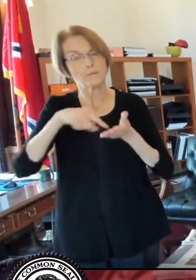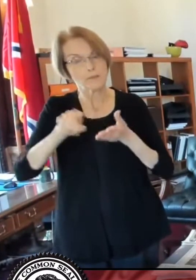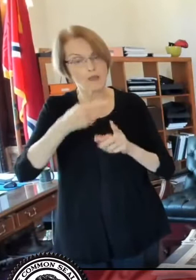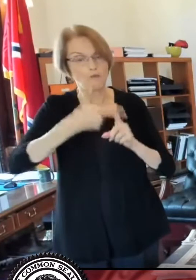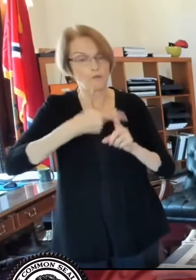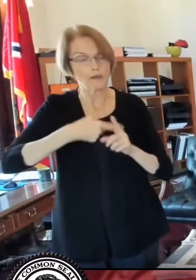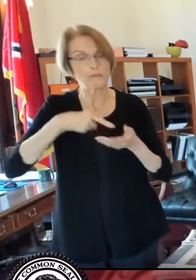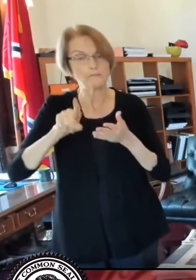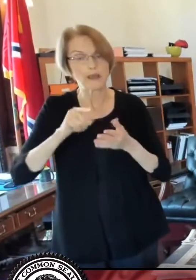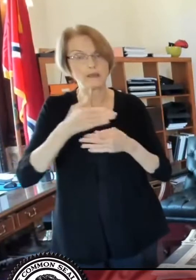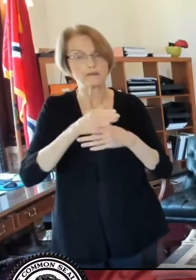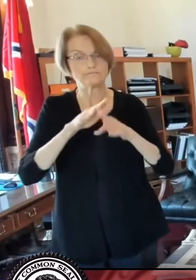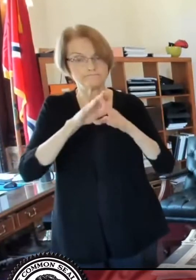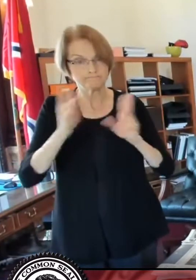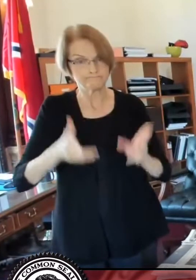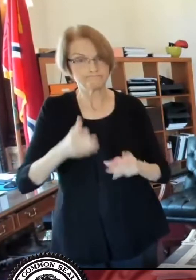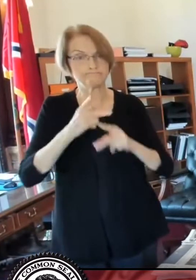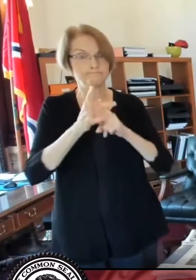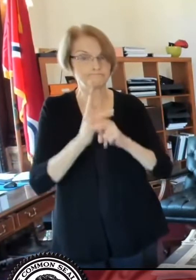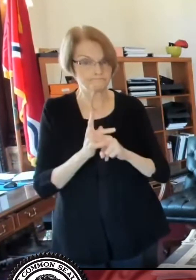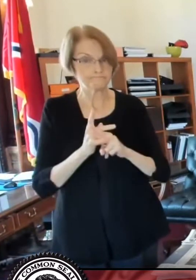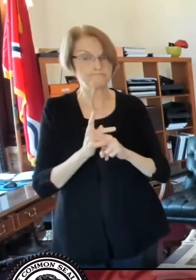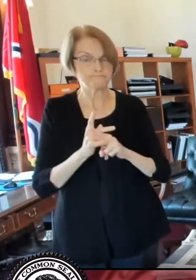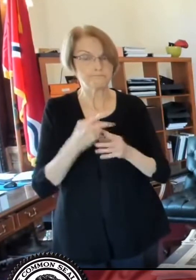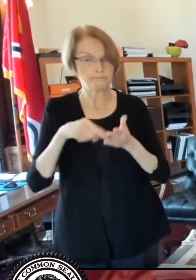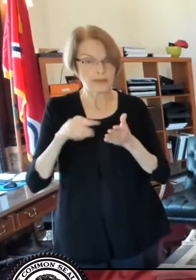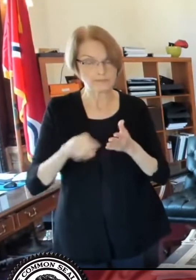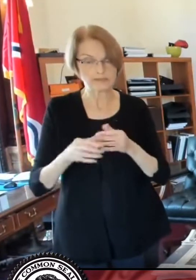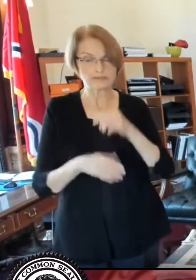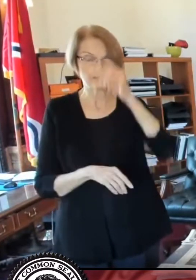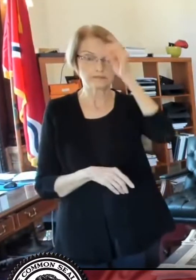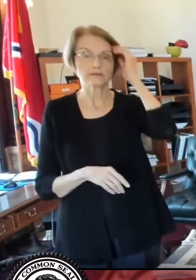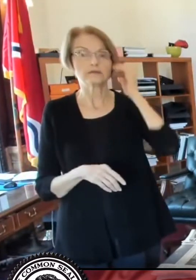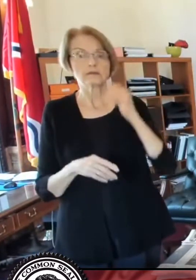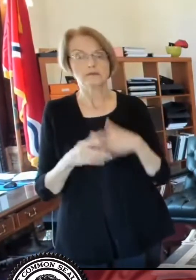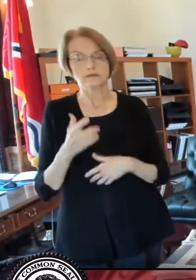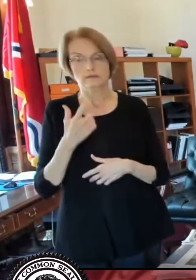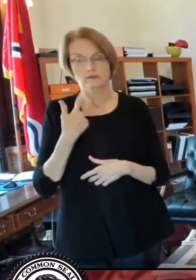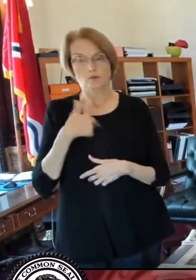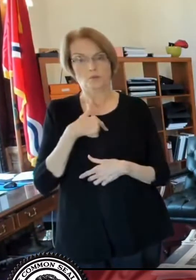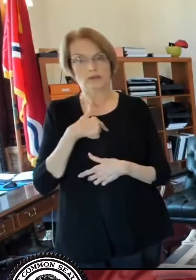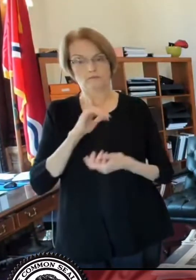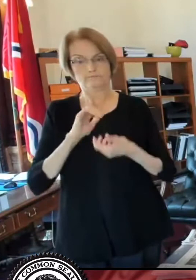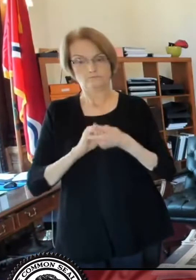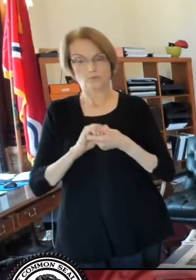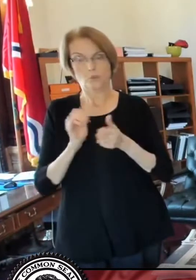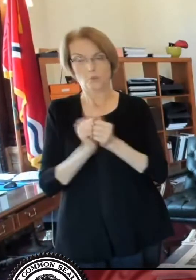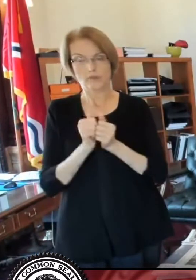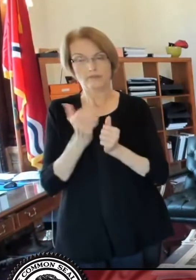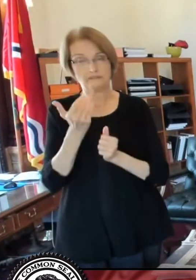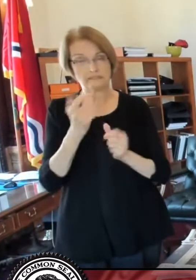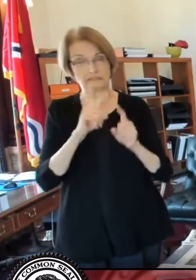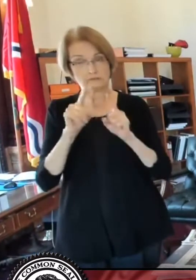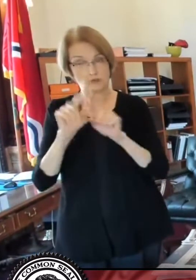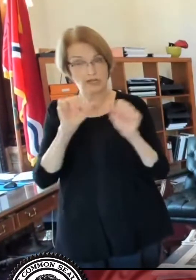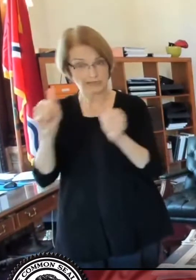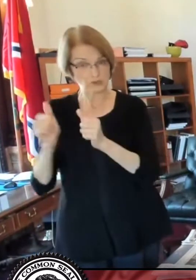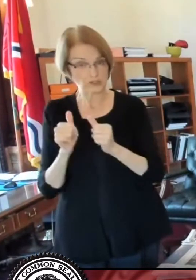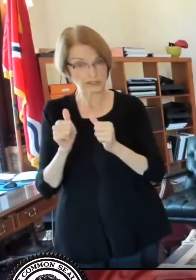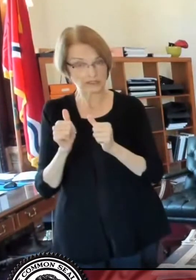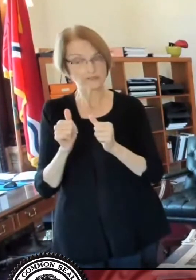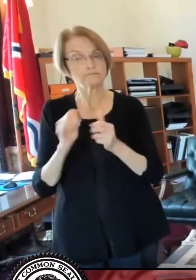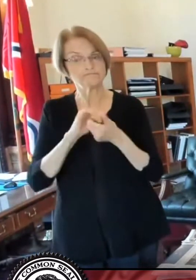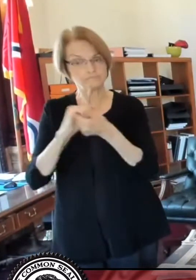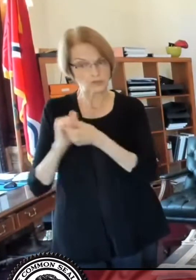assistance. And we're working with about 15 partner agencies to process